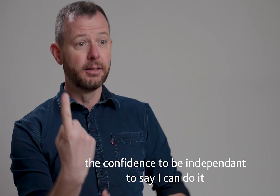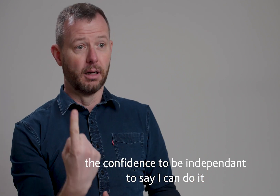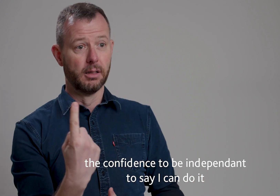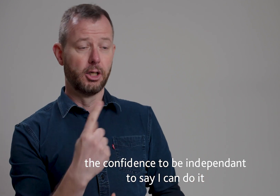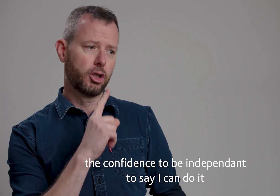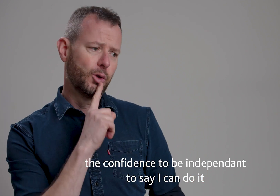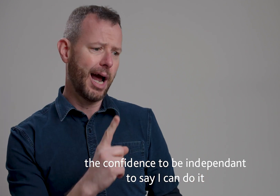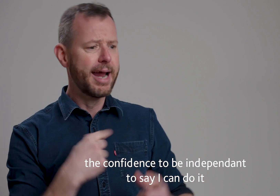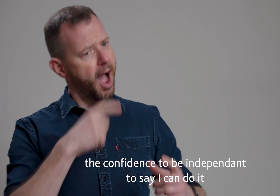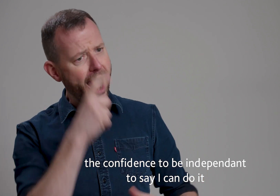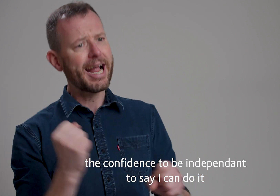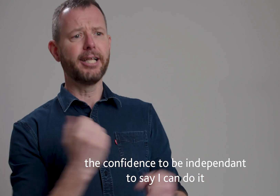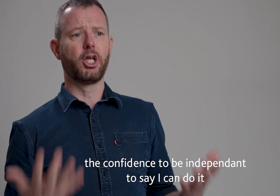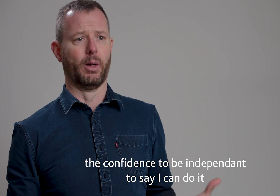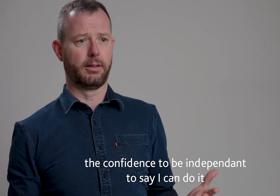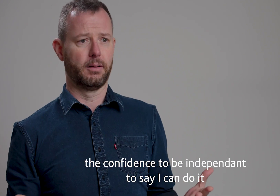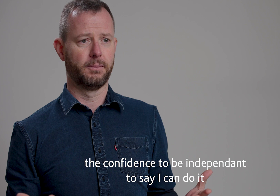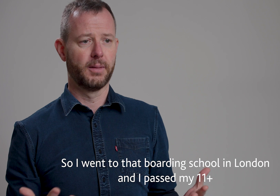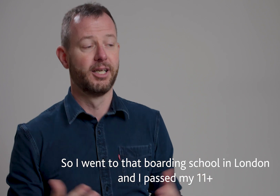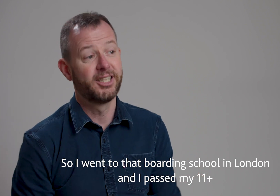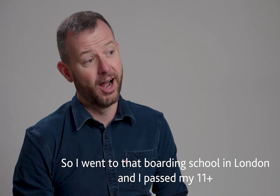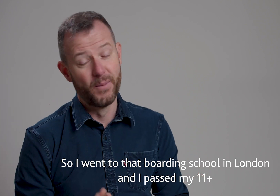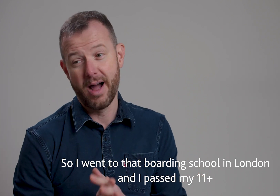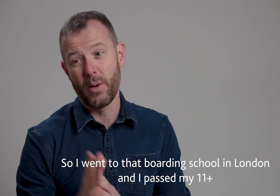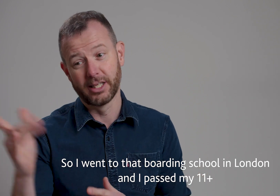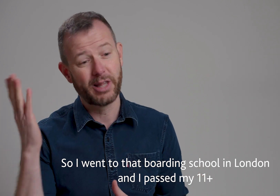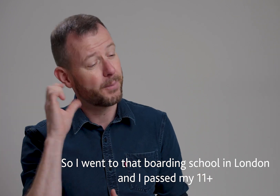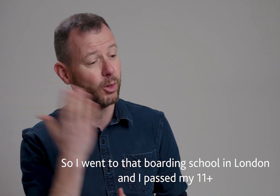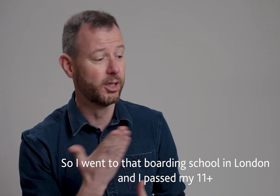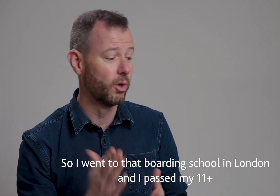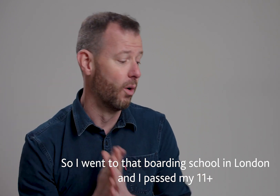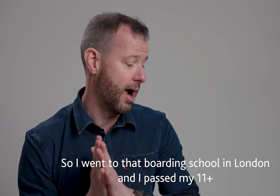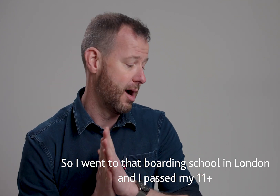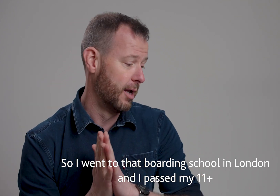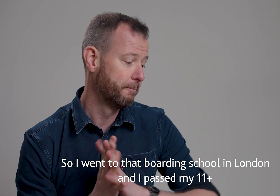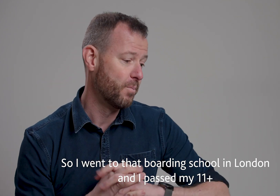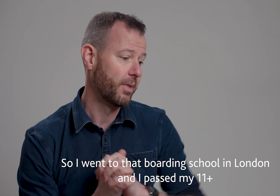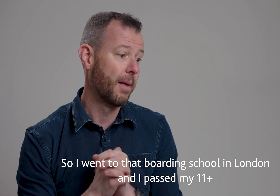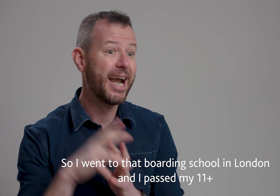independent, to say, I can't do it. So I was raising that grocery store in